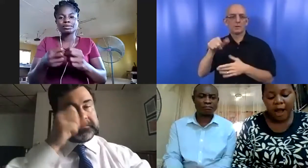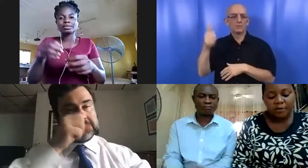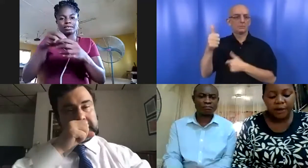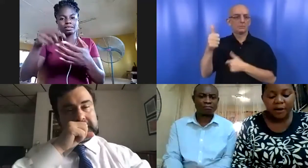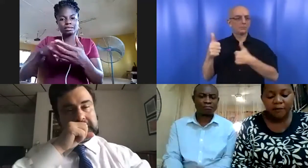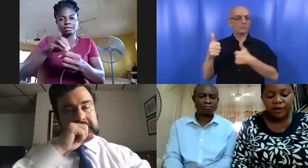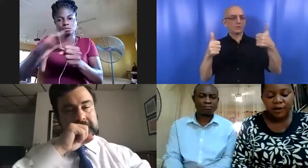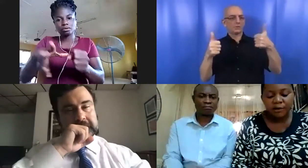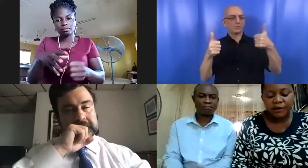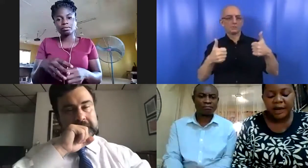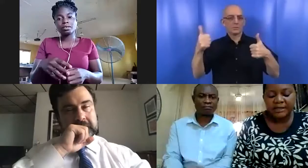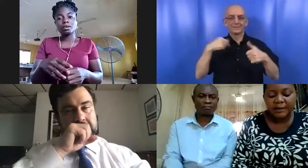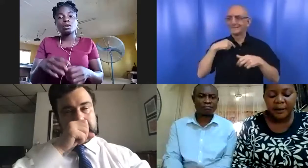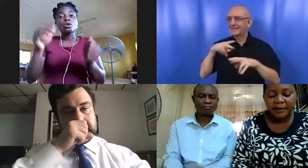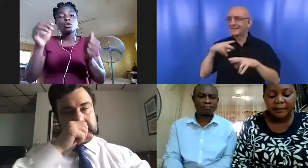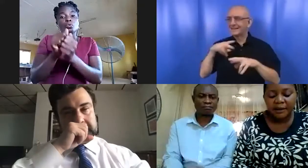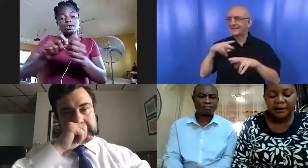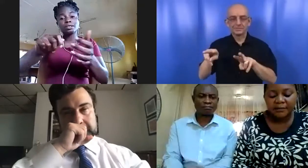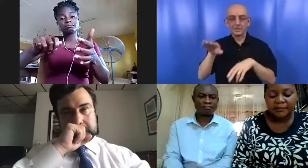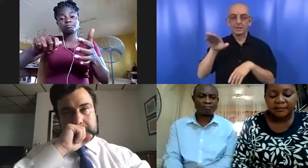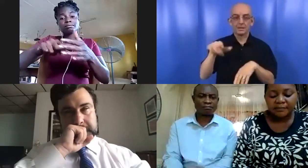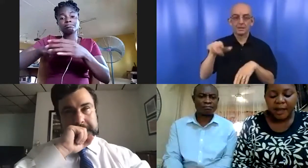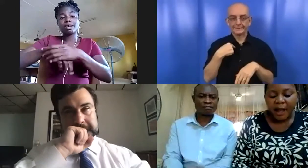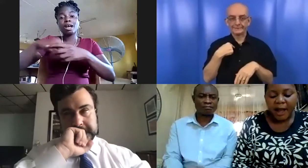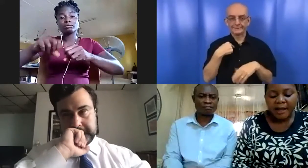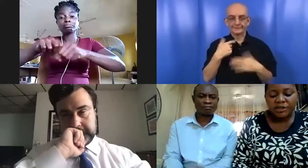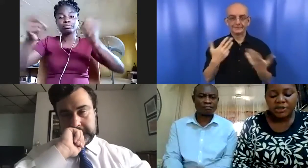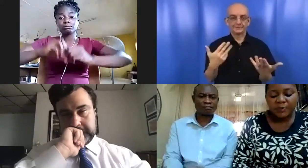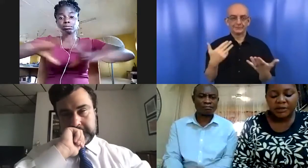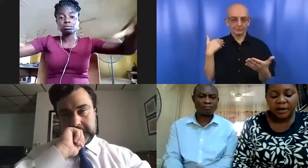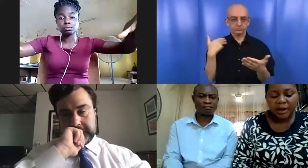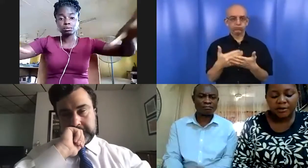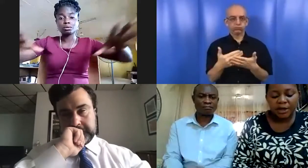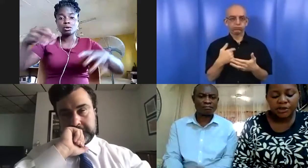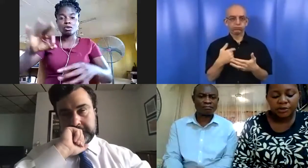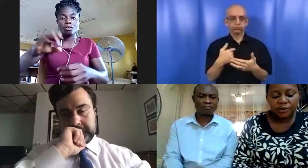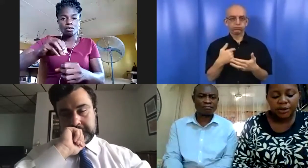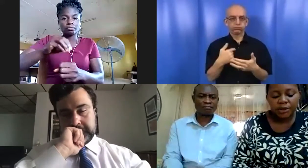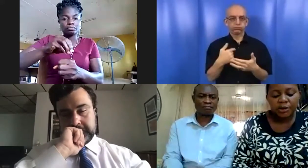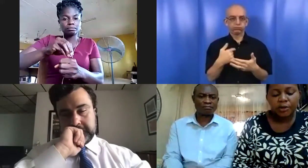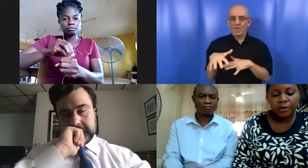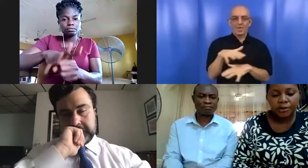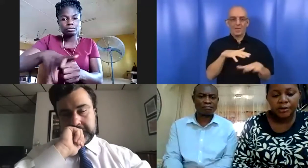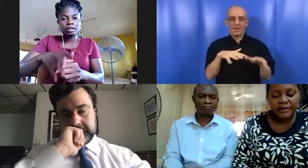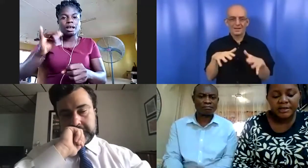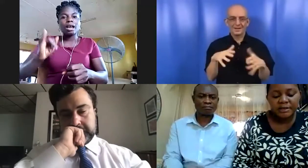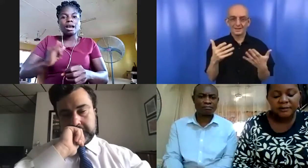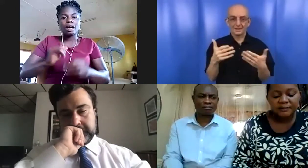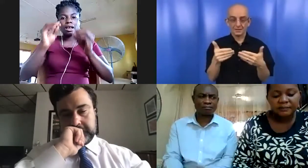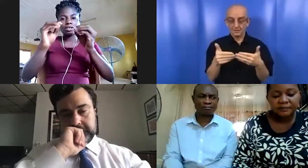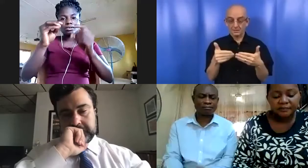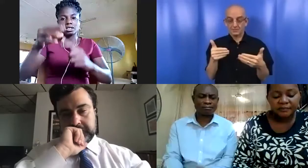the outbreak of the COVID-19 pandemic, I teach special education in the local